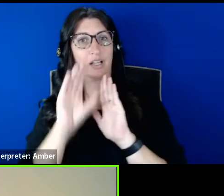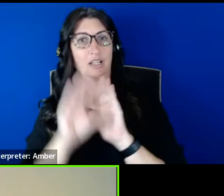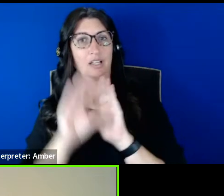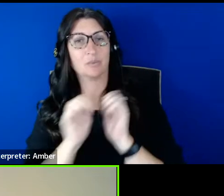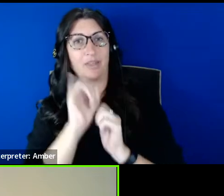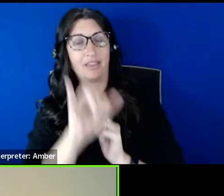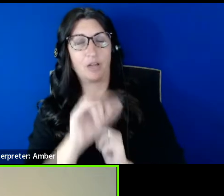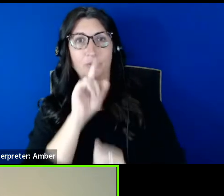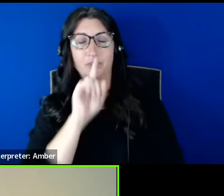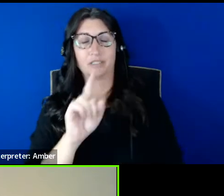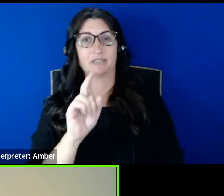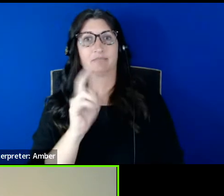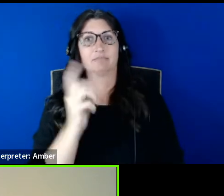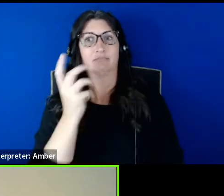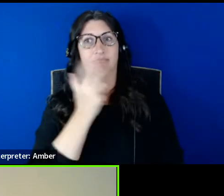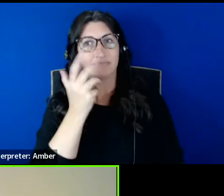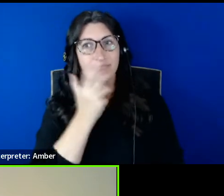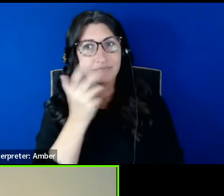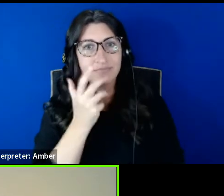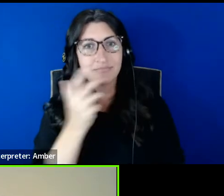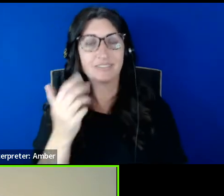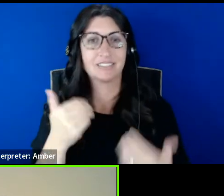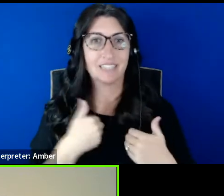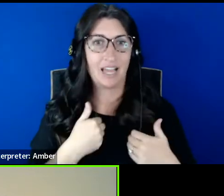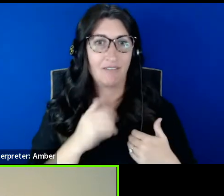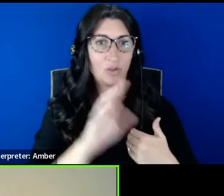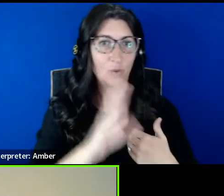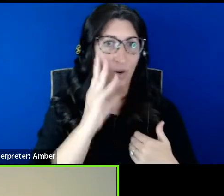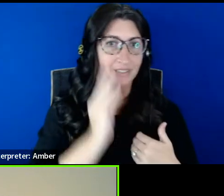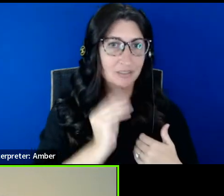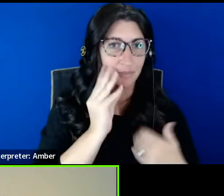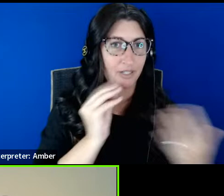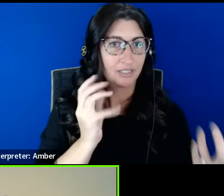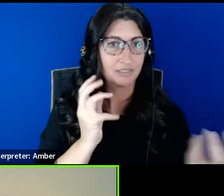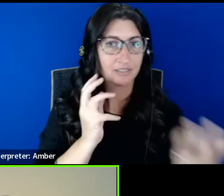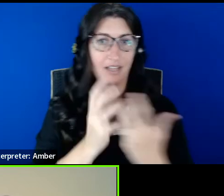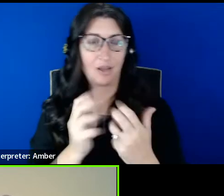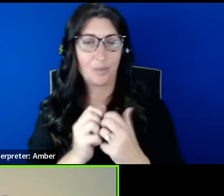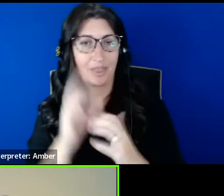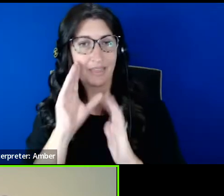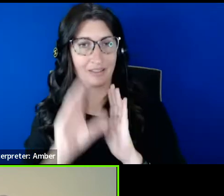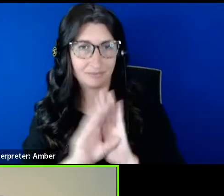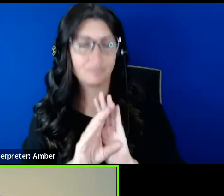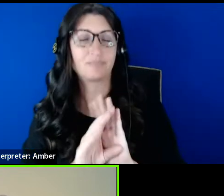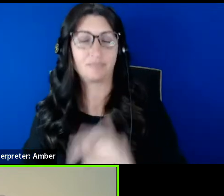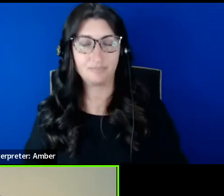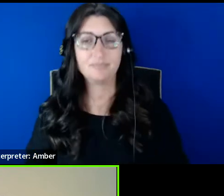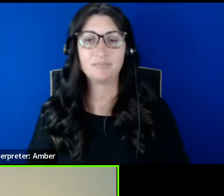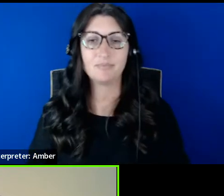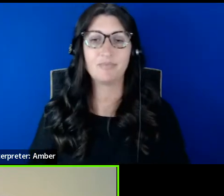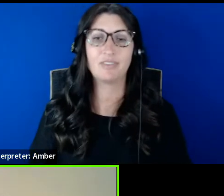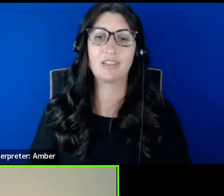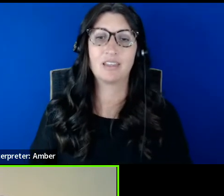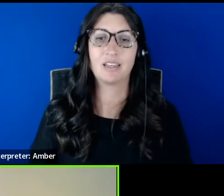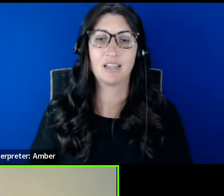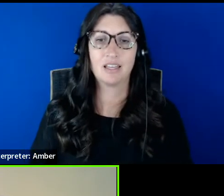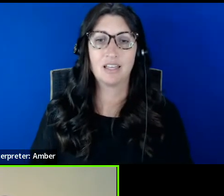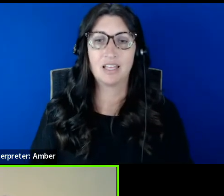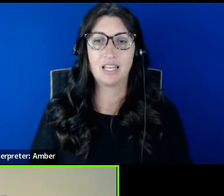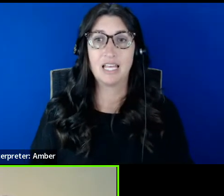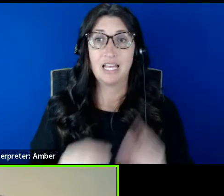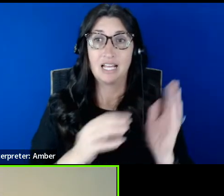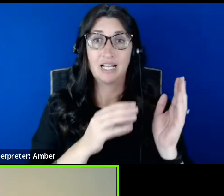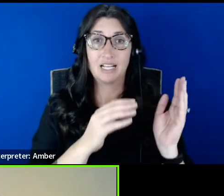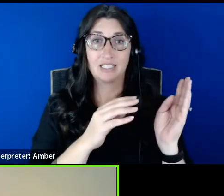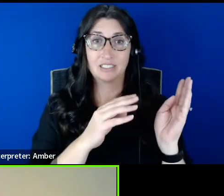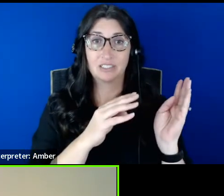think that really worked to be able to have your experience combined with those images there. And let's in the stream,